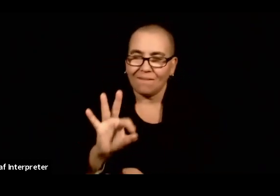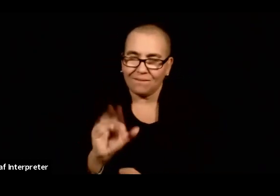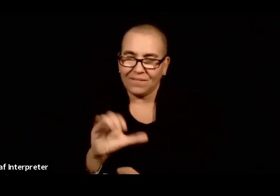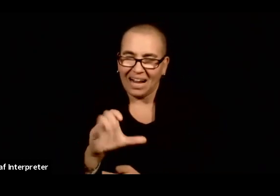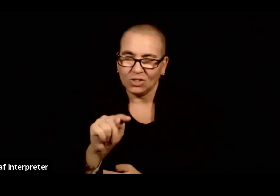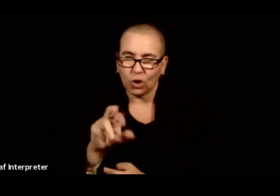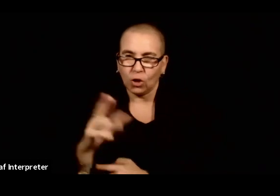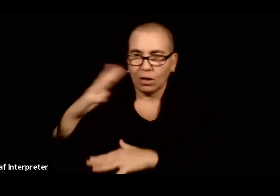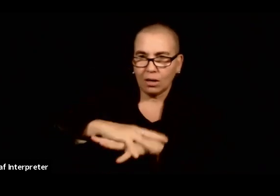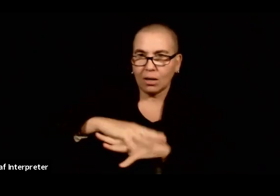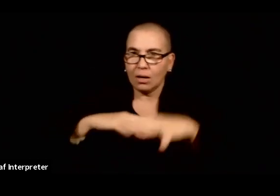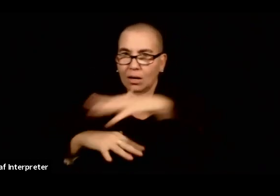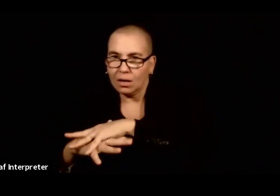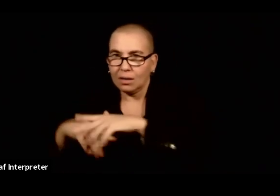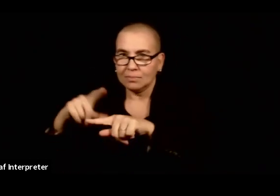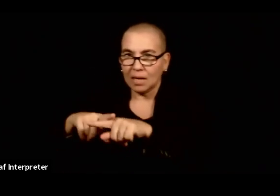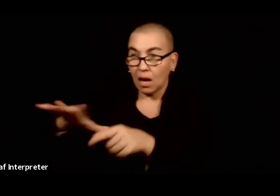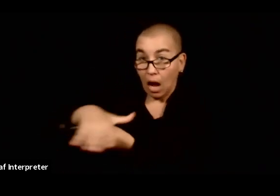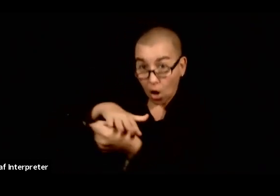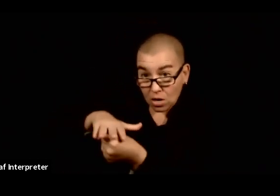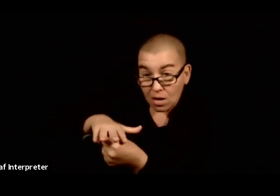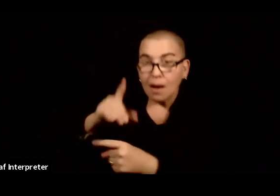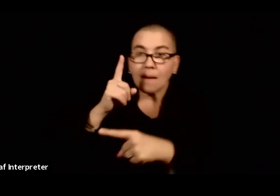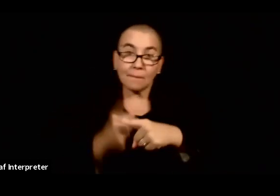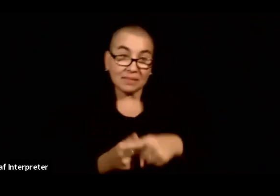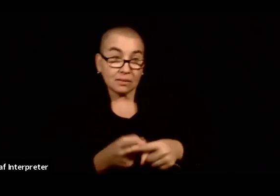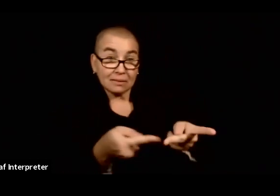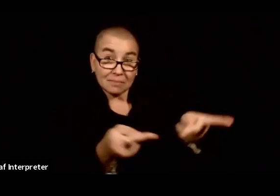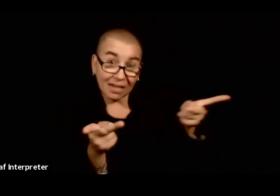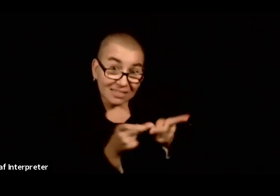consider when assessing their risk for COVID-19.